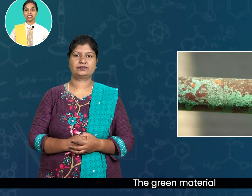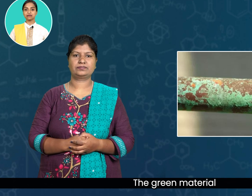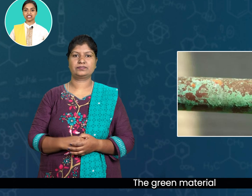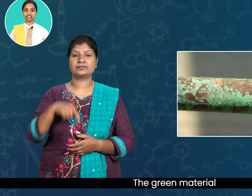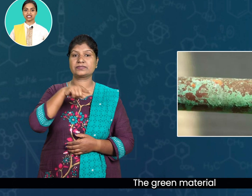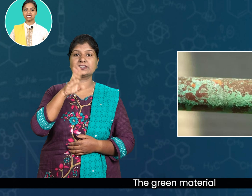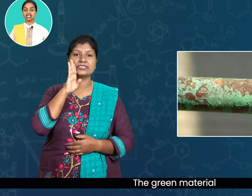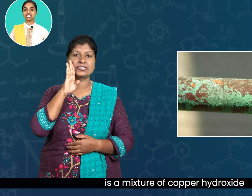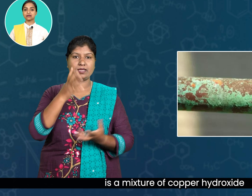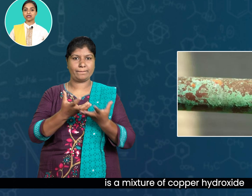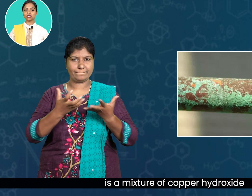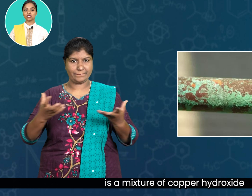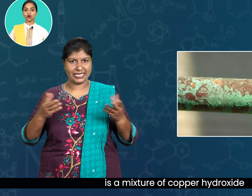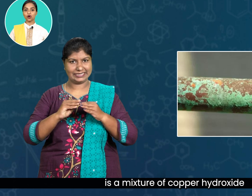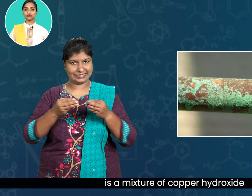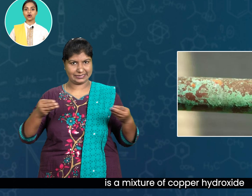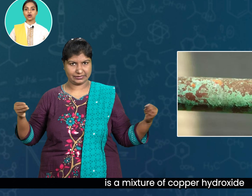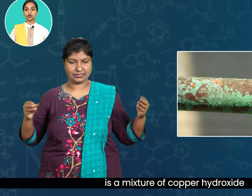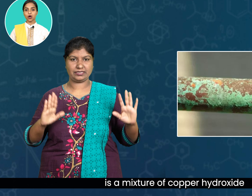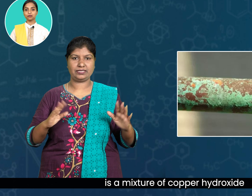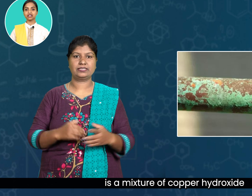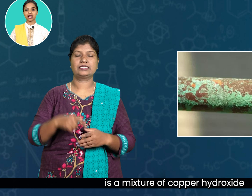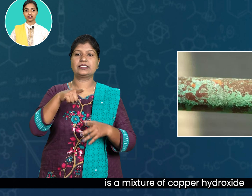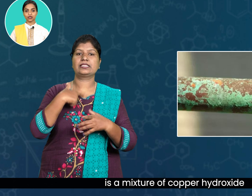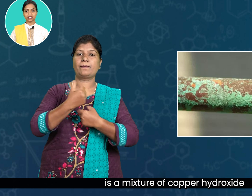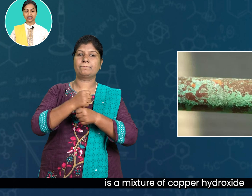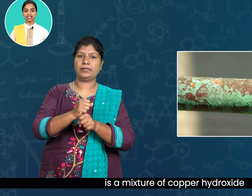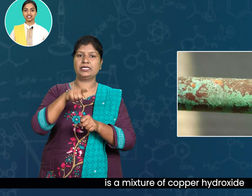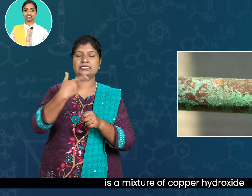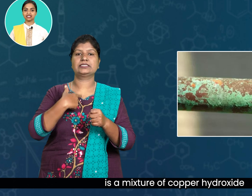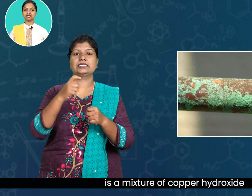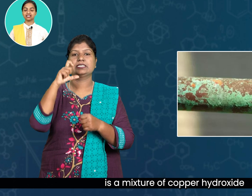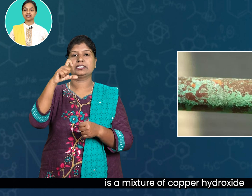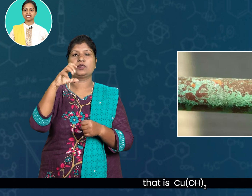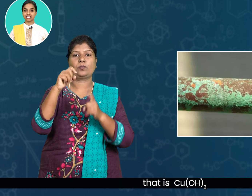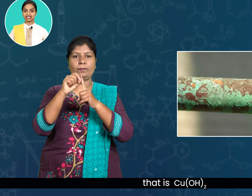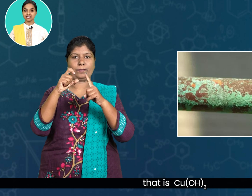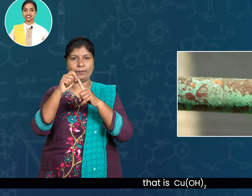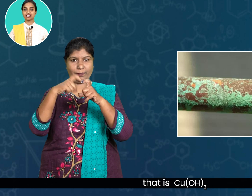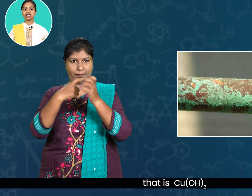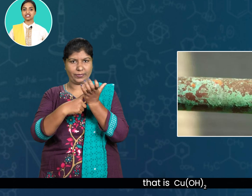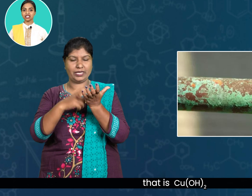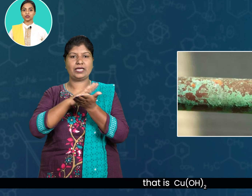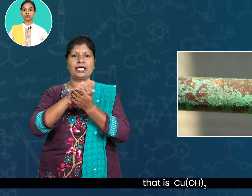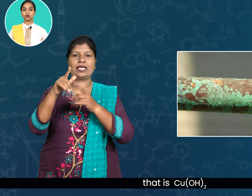The green material is a mixture of copper hydroxide, that